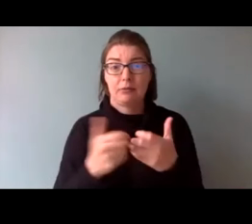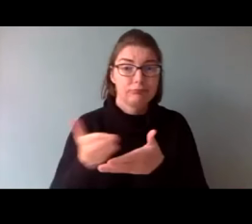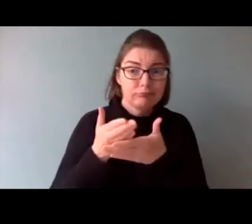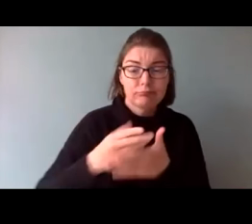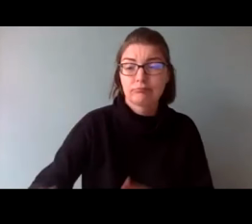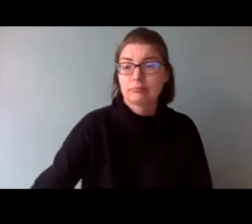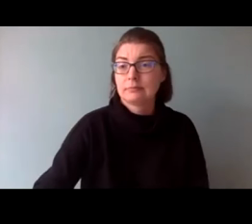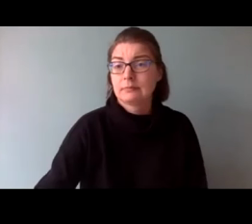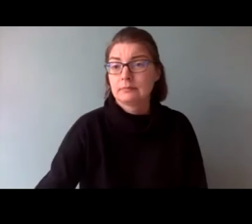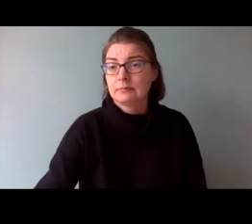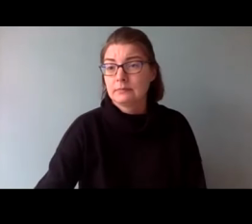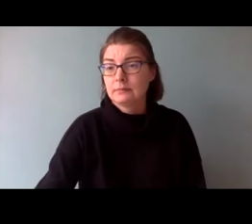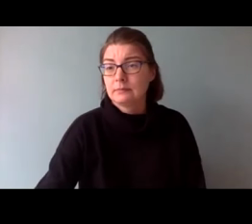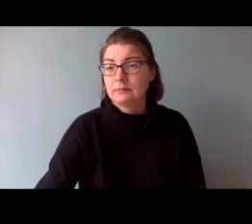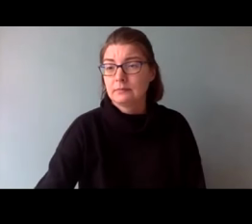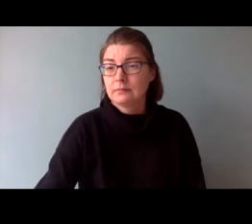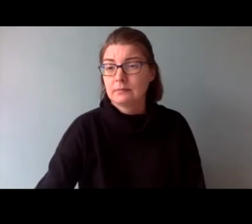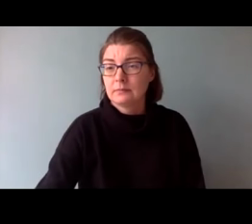right.